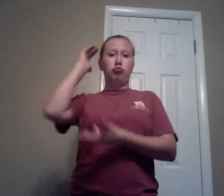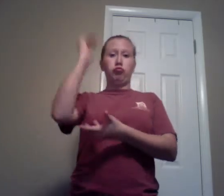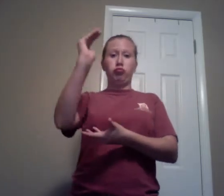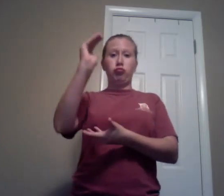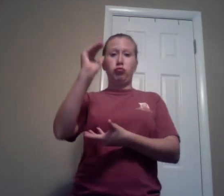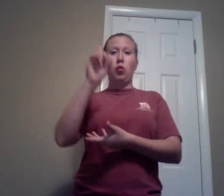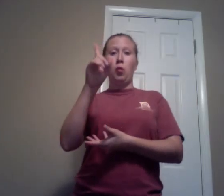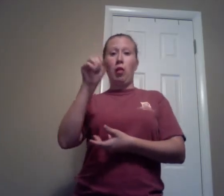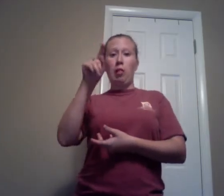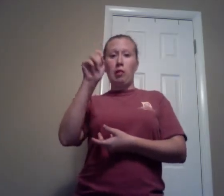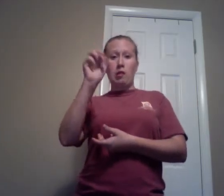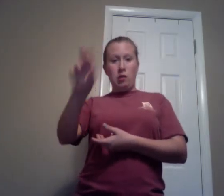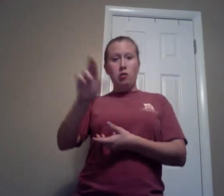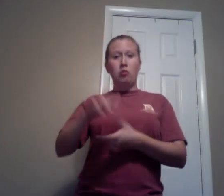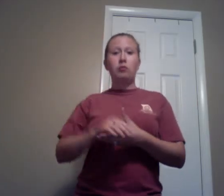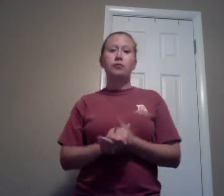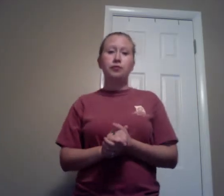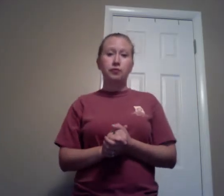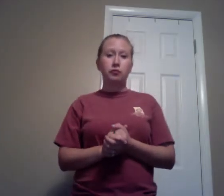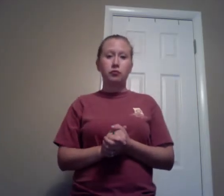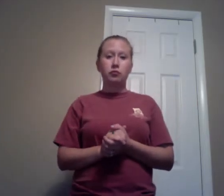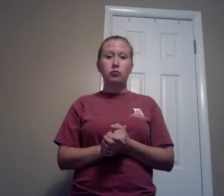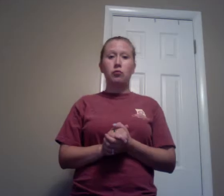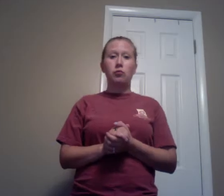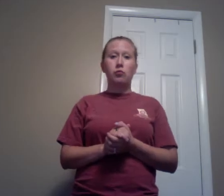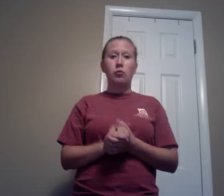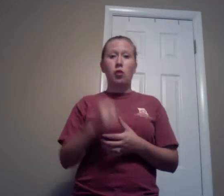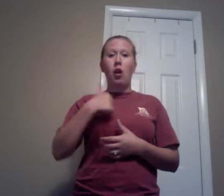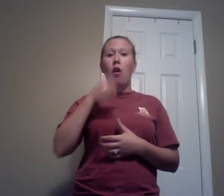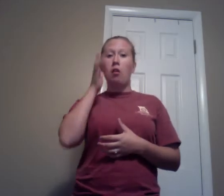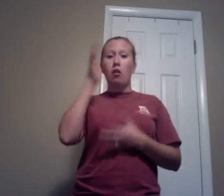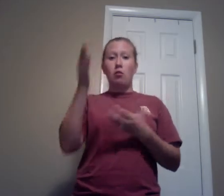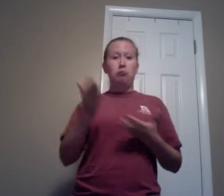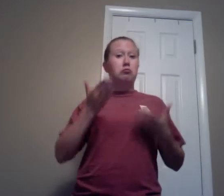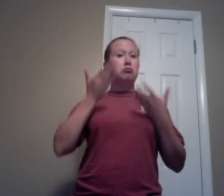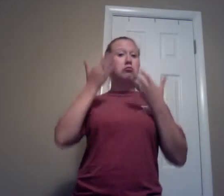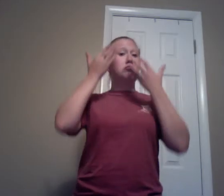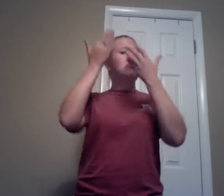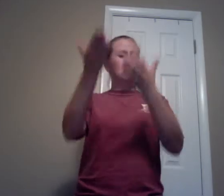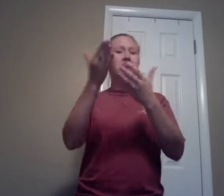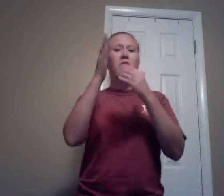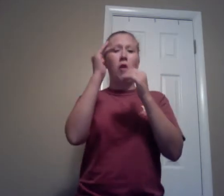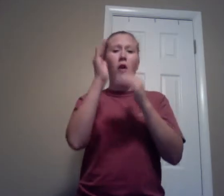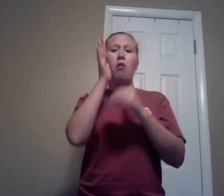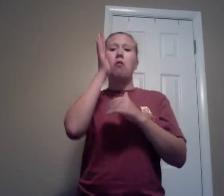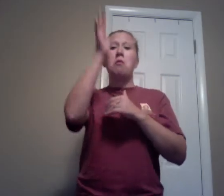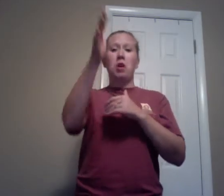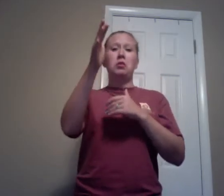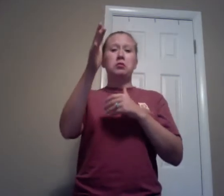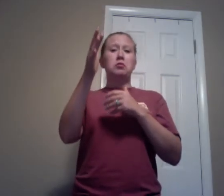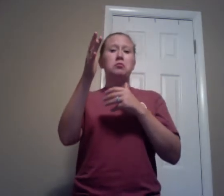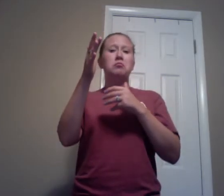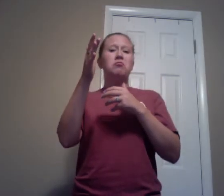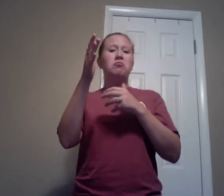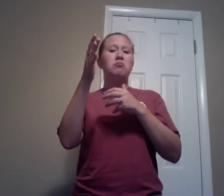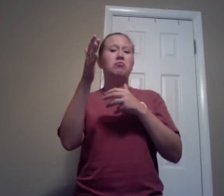and suggestions to try to make that a little bit easier for you. Usually your doctor will send you a prescription and let you know where to